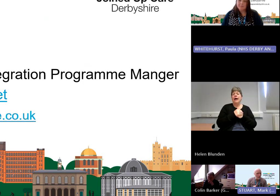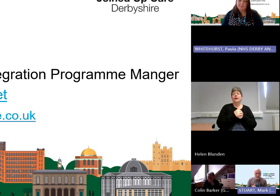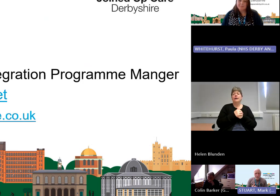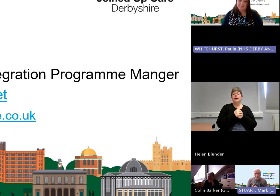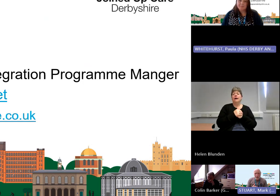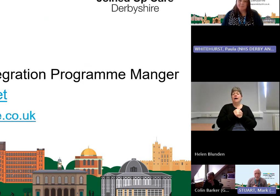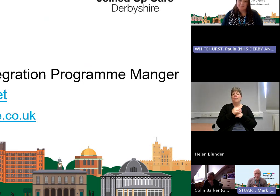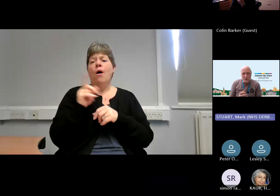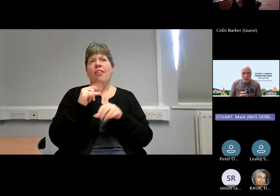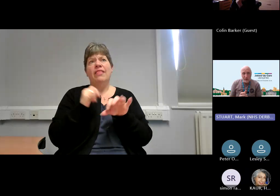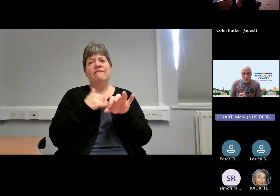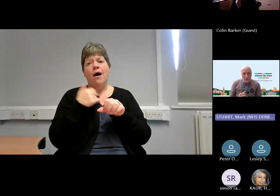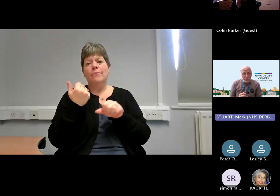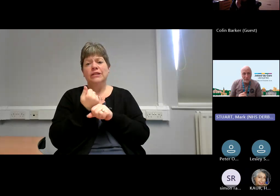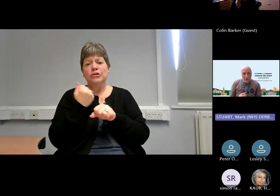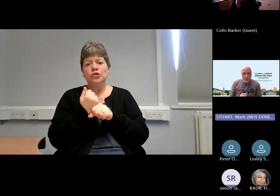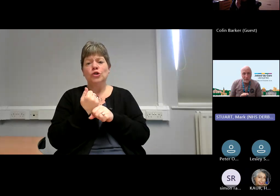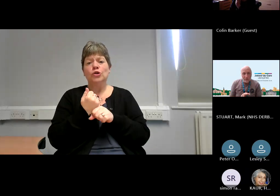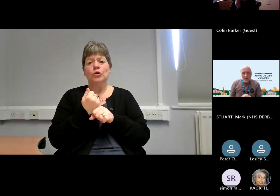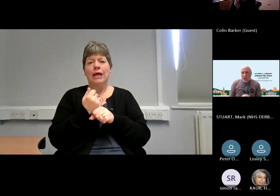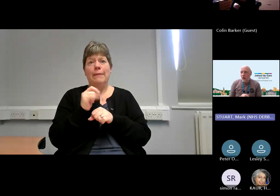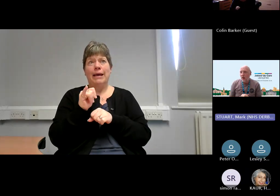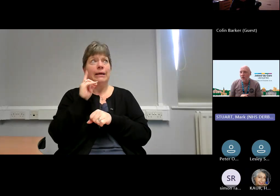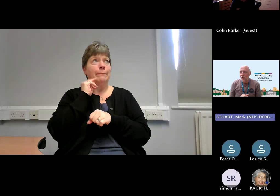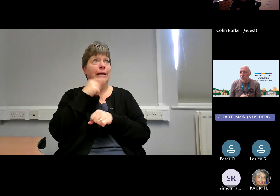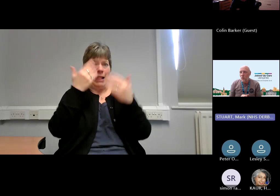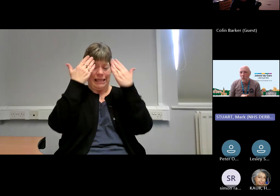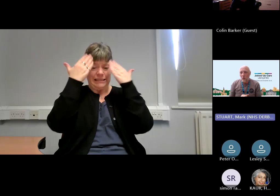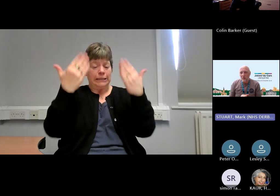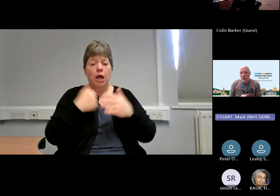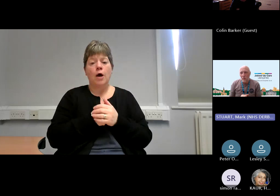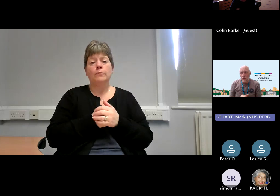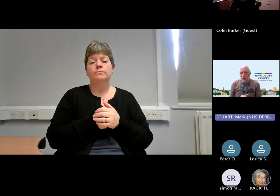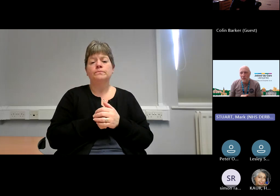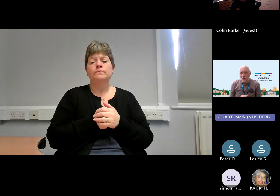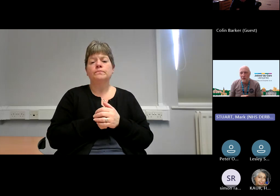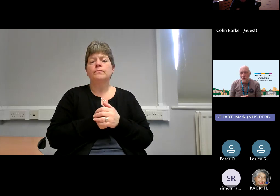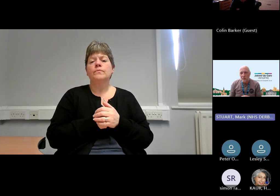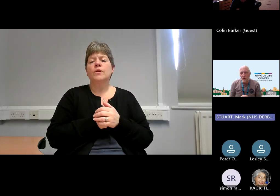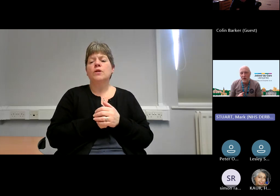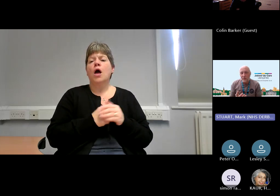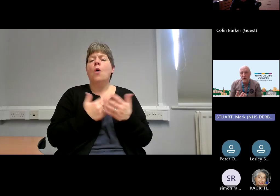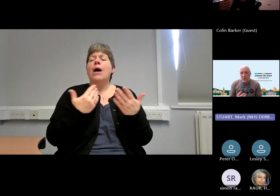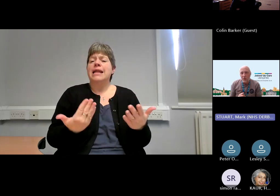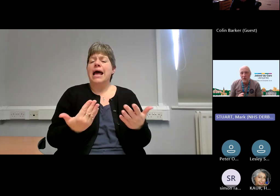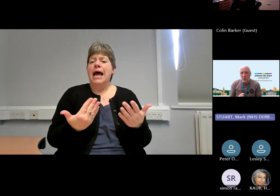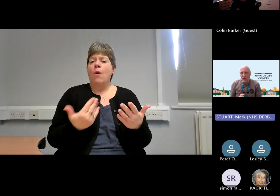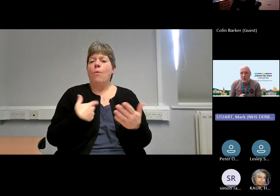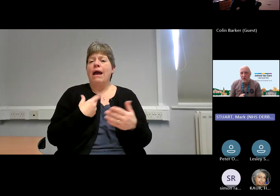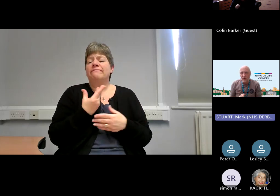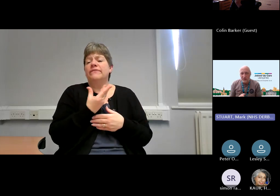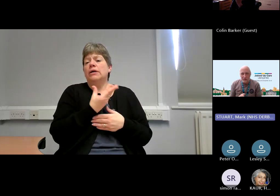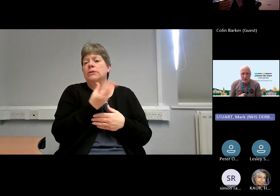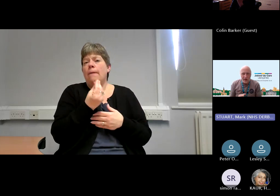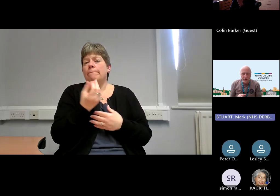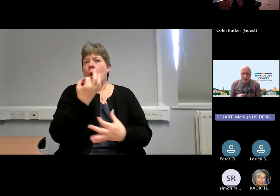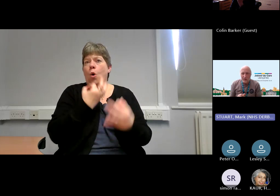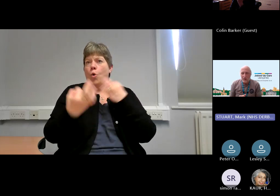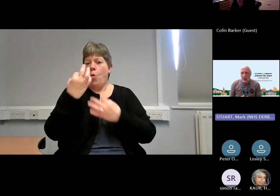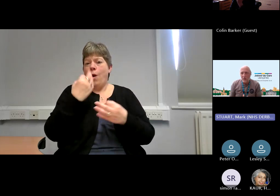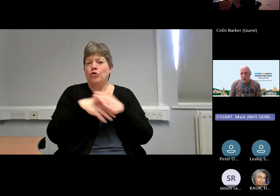pharmacists do, which maybe people aren't aware of. So what we'll do first is we do have some questions in